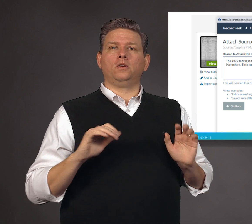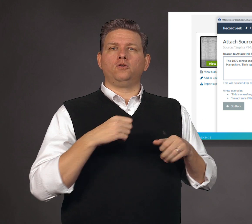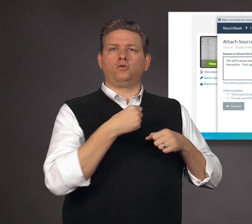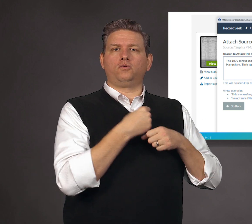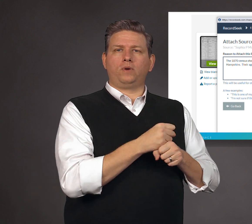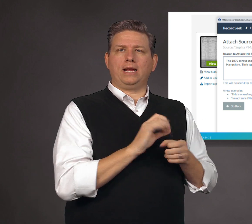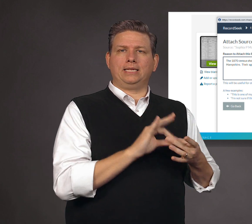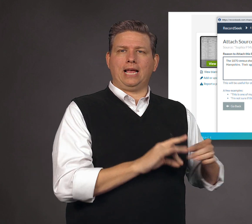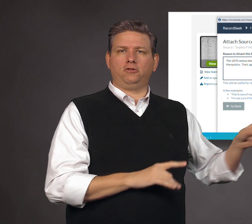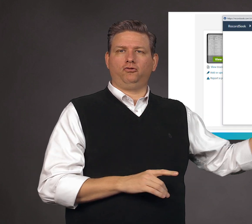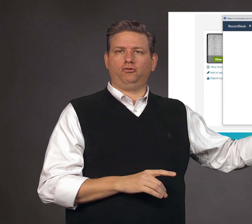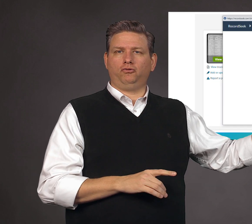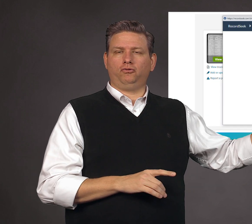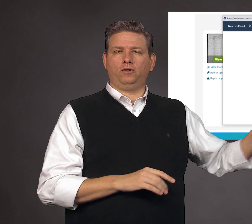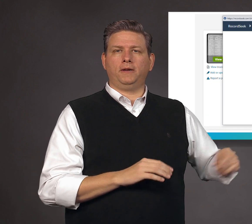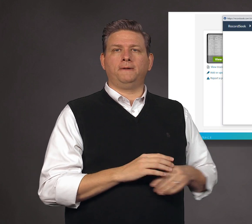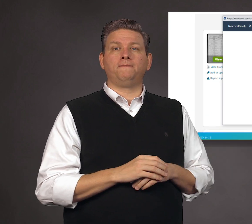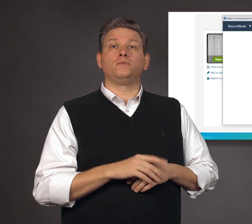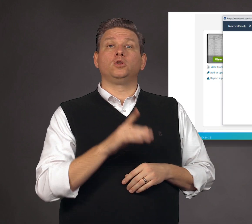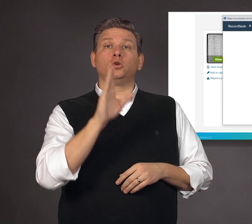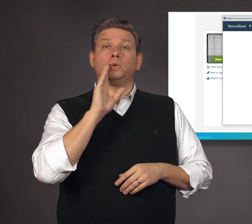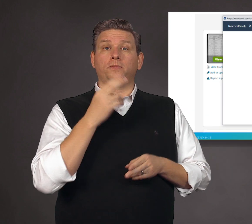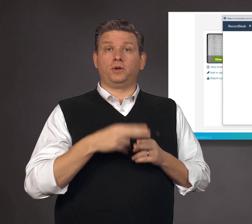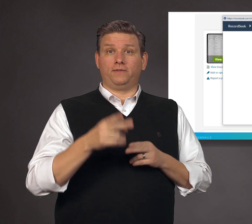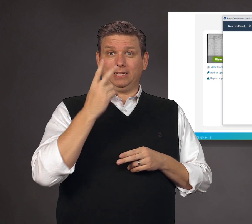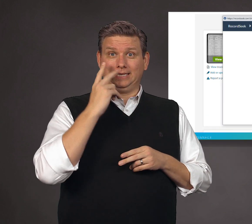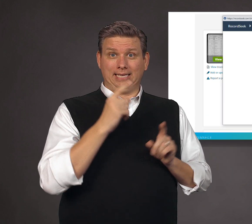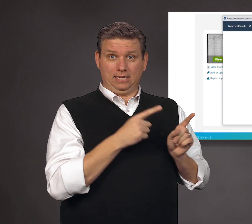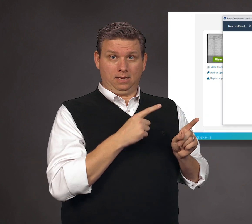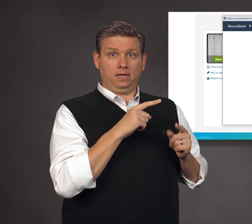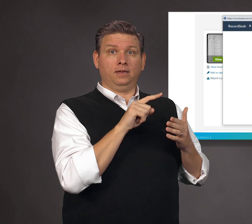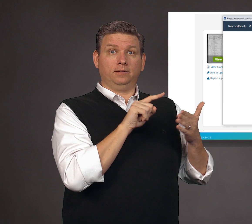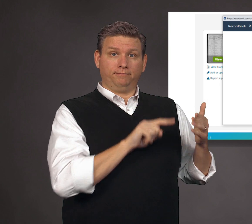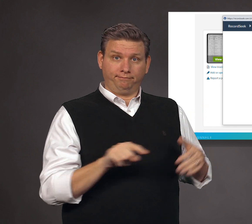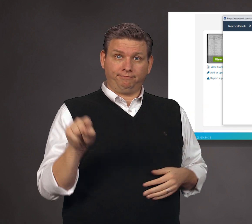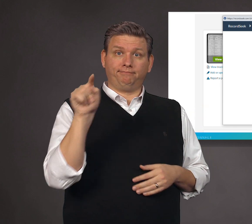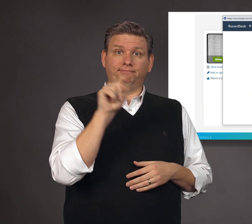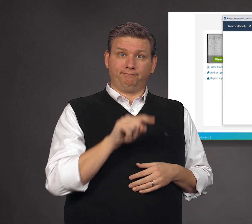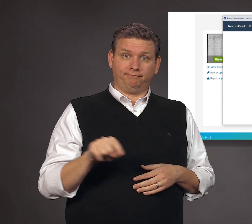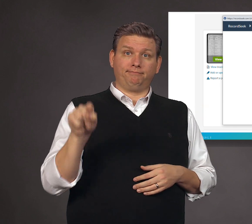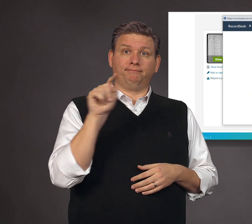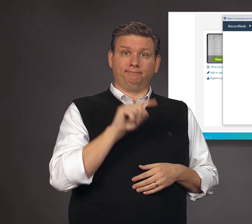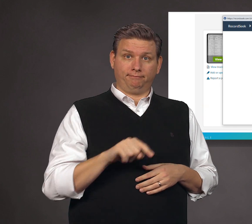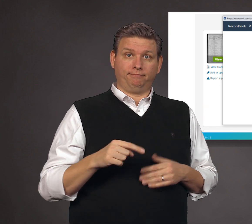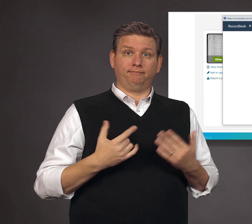Attach. You will briefly see this progress screen and then